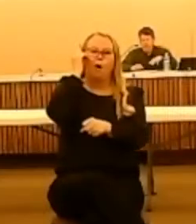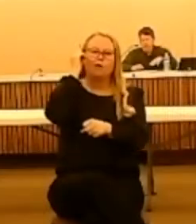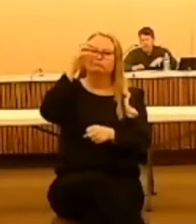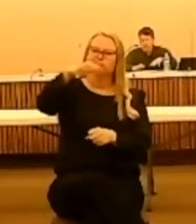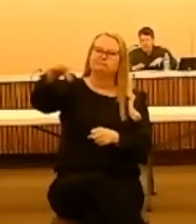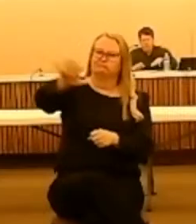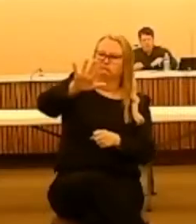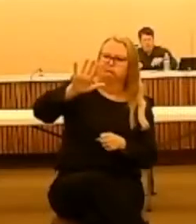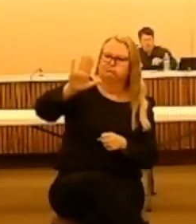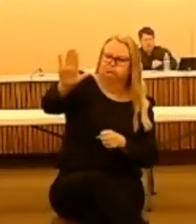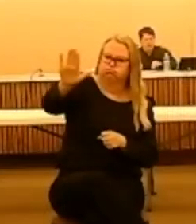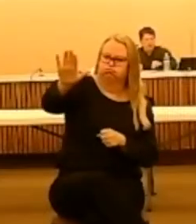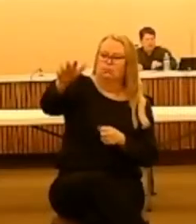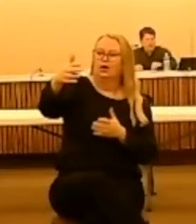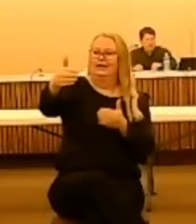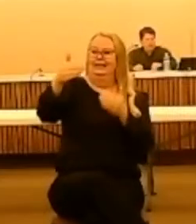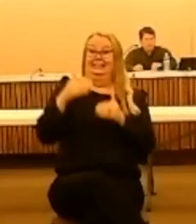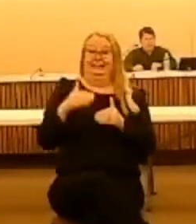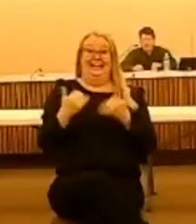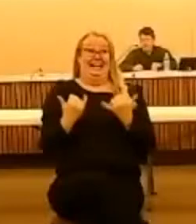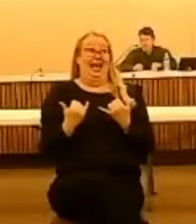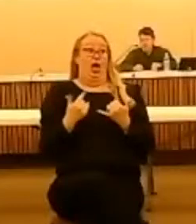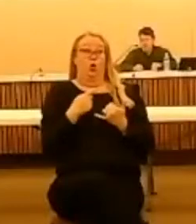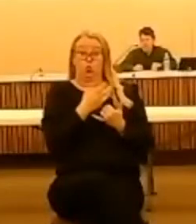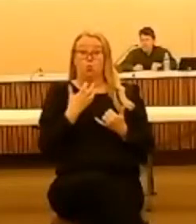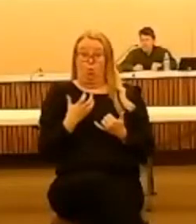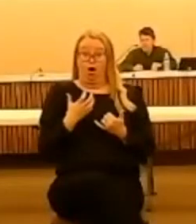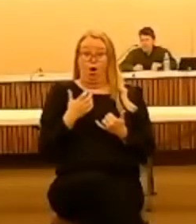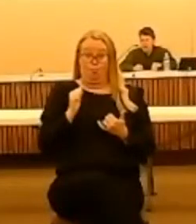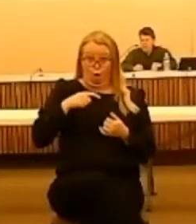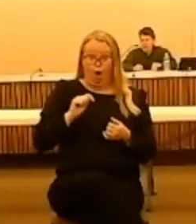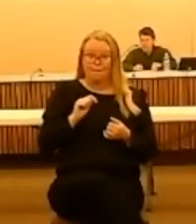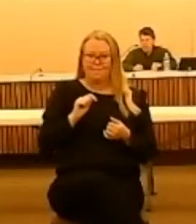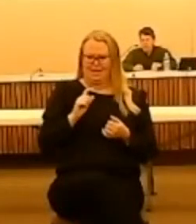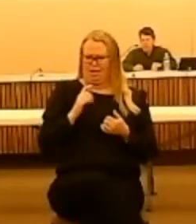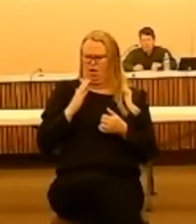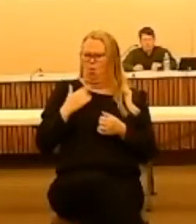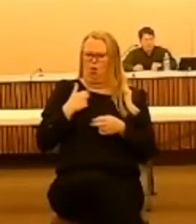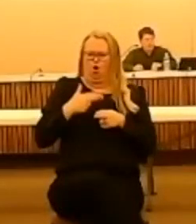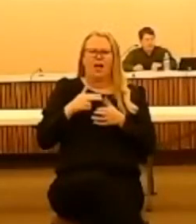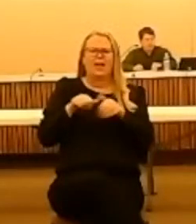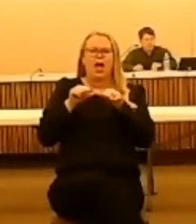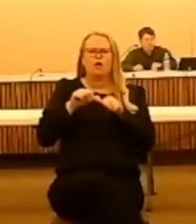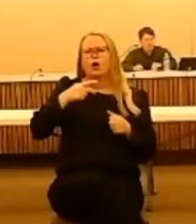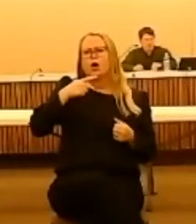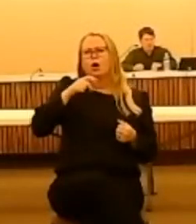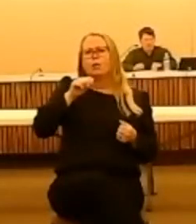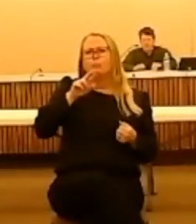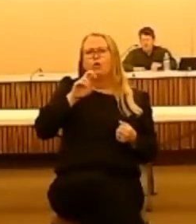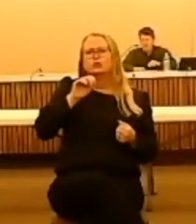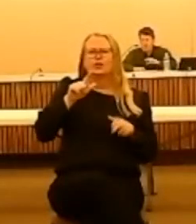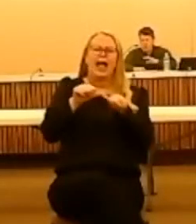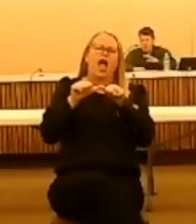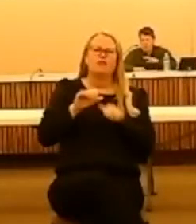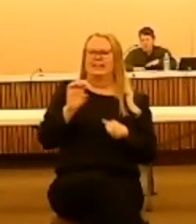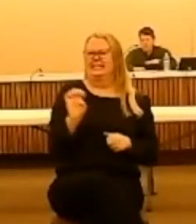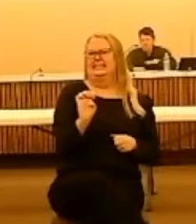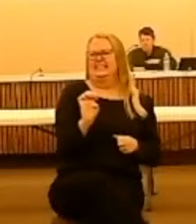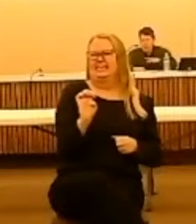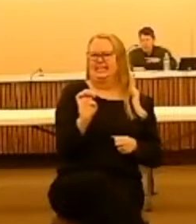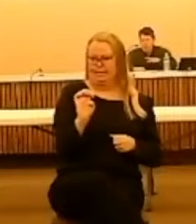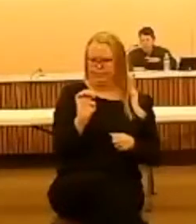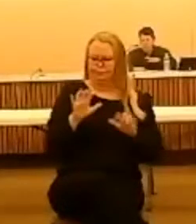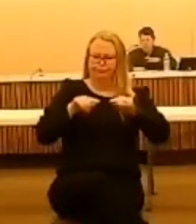This area, that's where this designation of parcel E came from at that point. They basically designated each